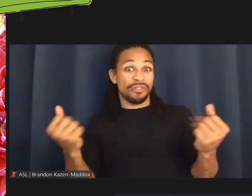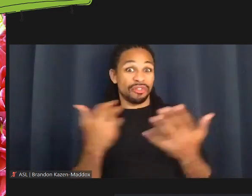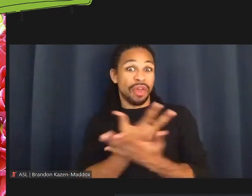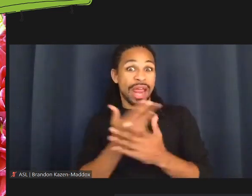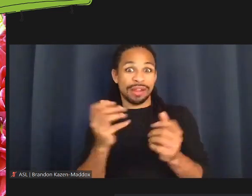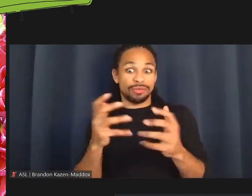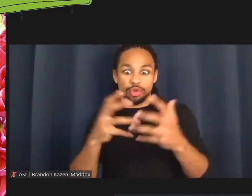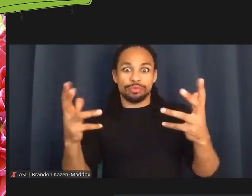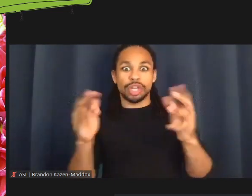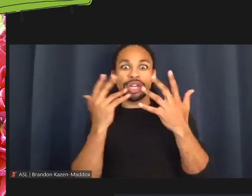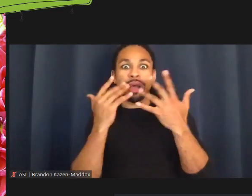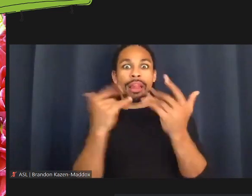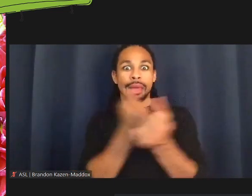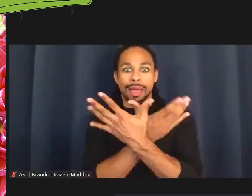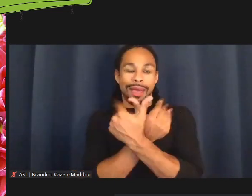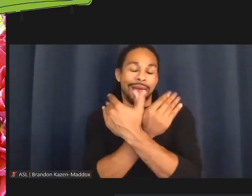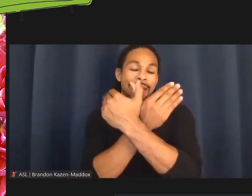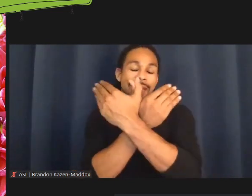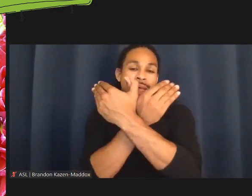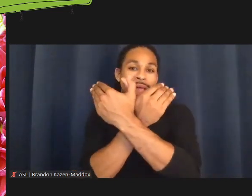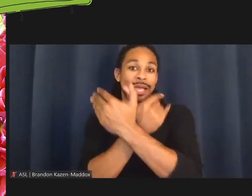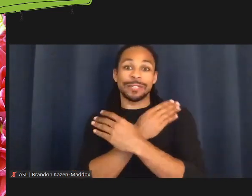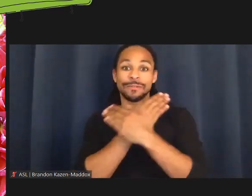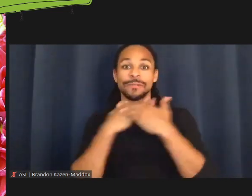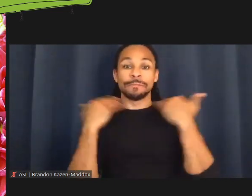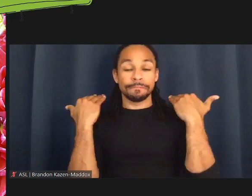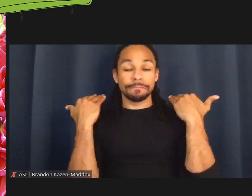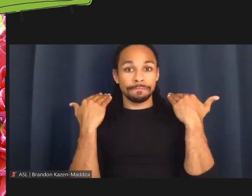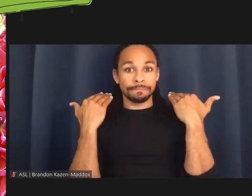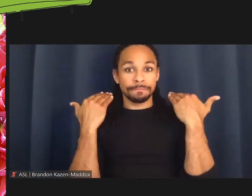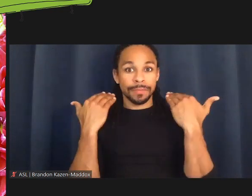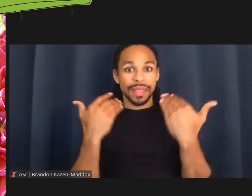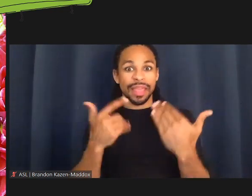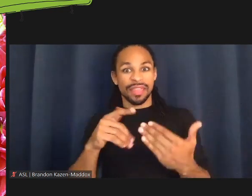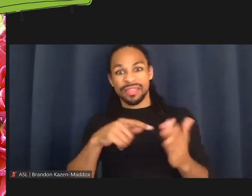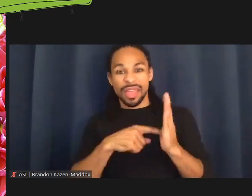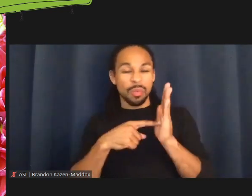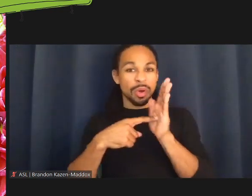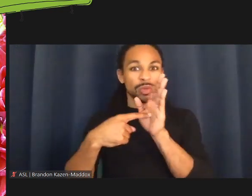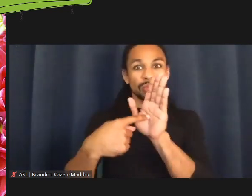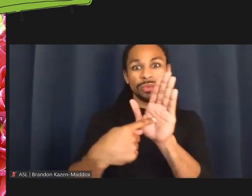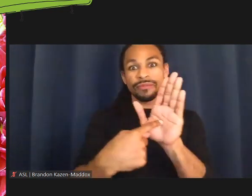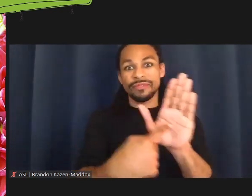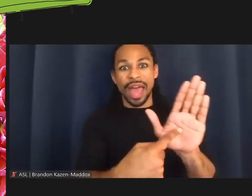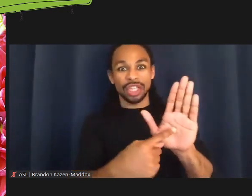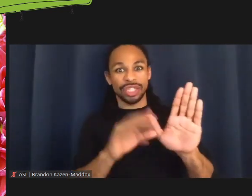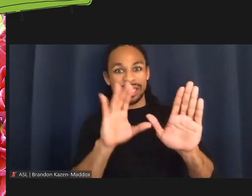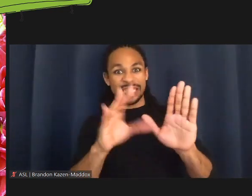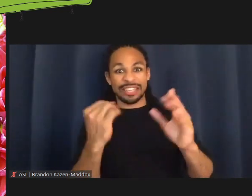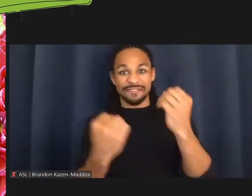boy must fashion his fists into ciphers for touch.